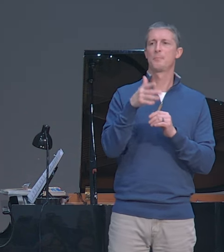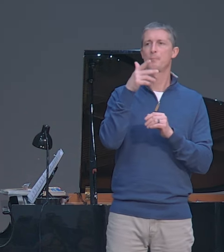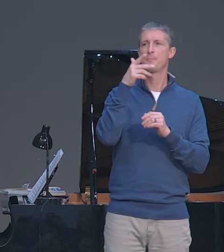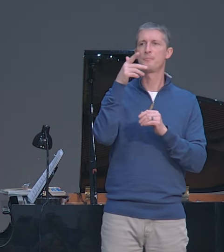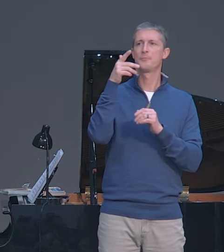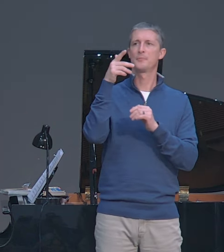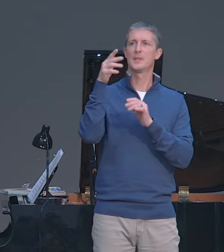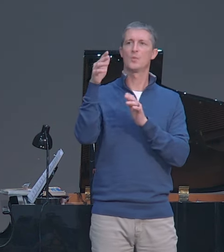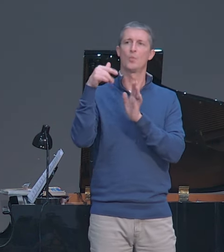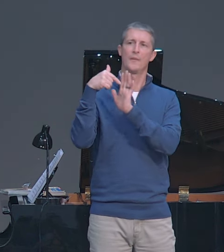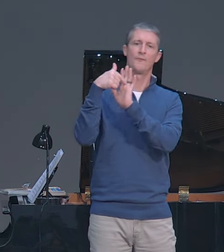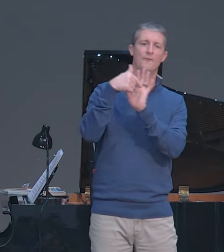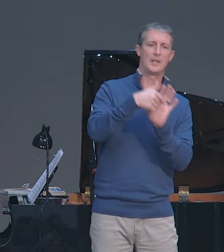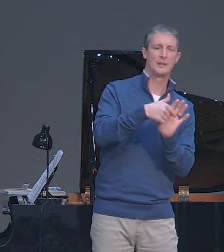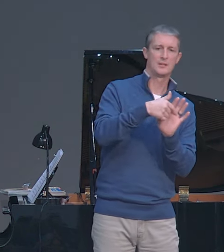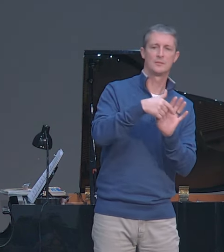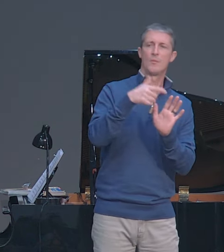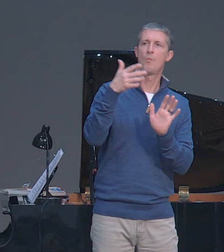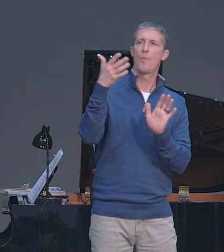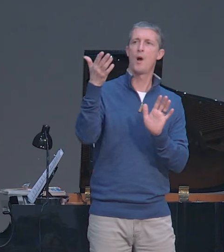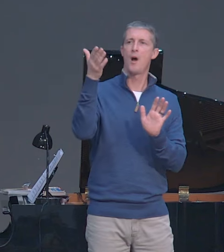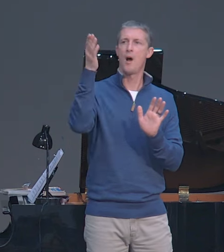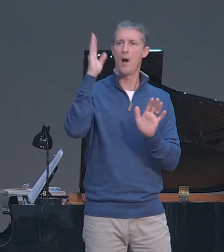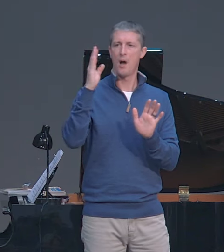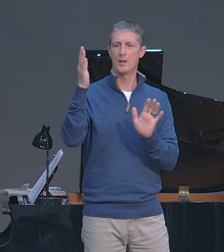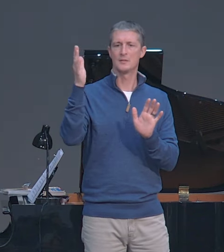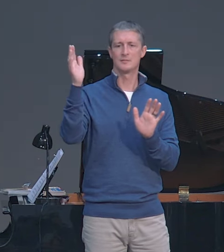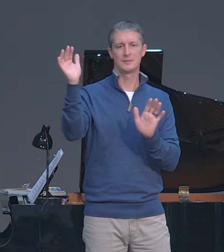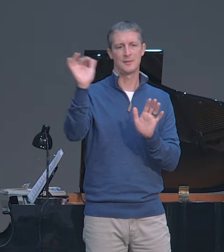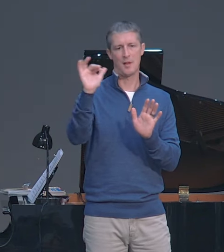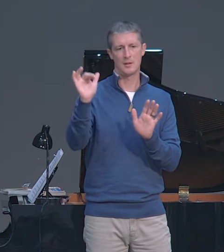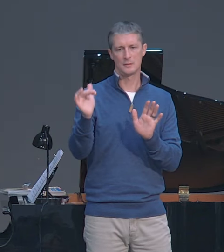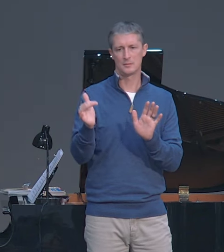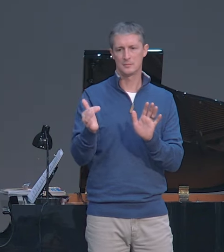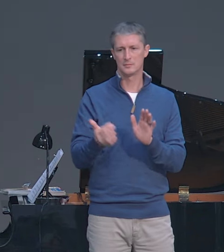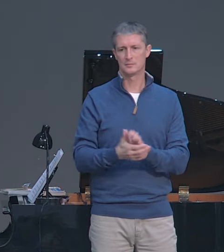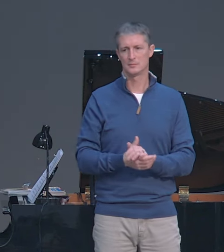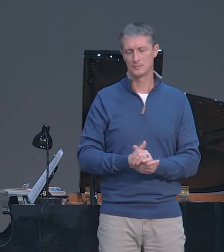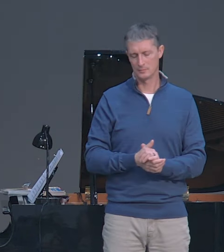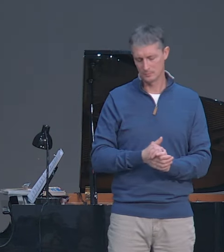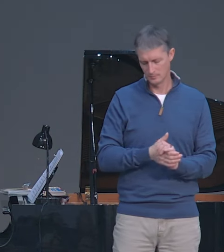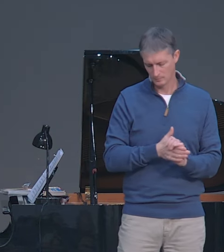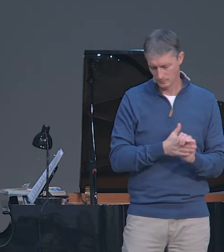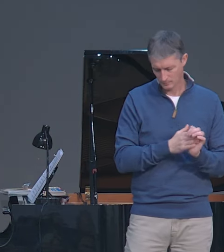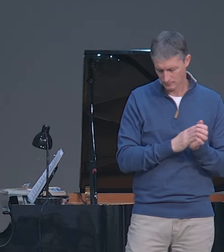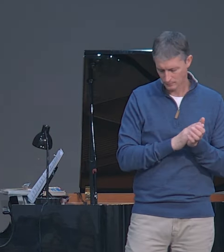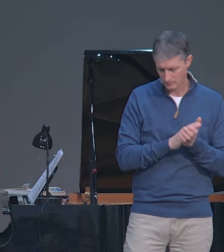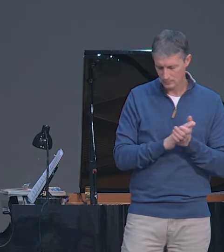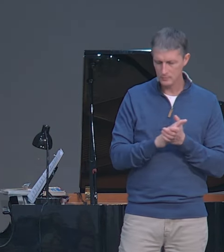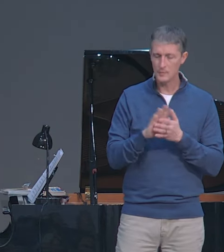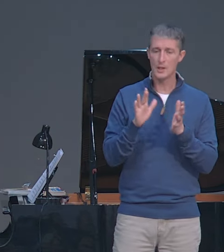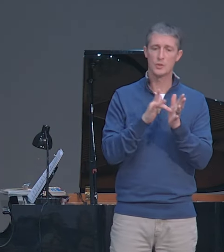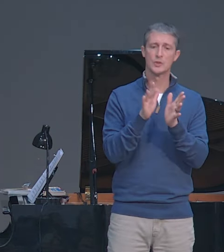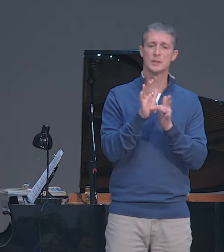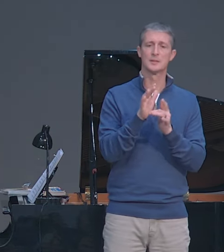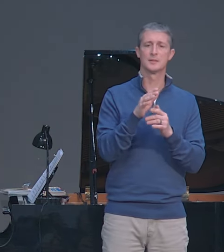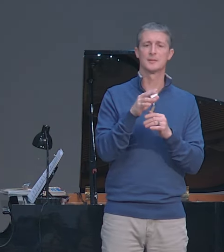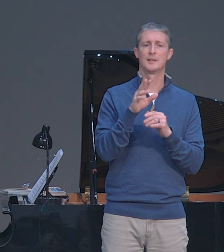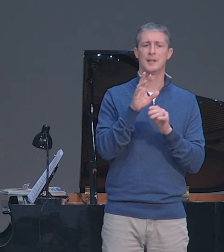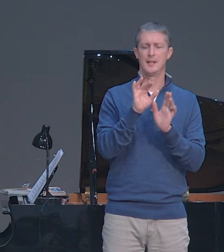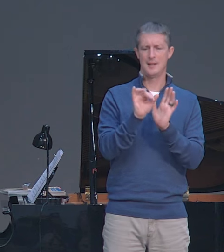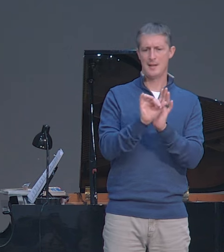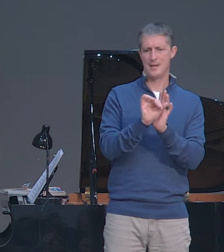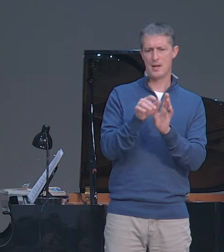Jesus revealed what God is like. So Jesus' identity is seen in his